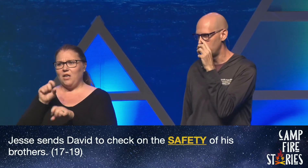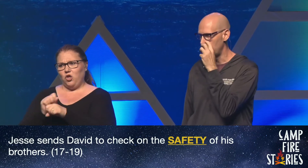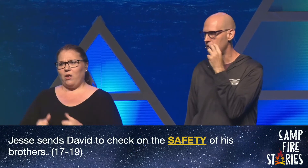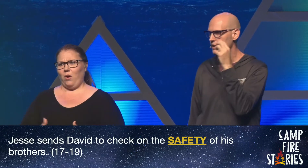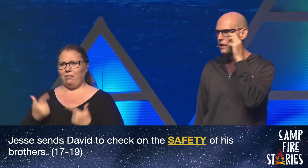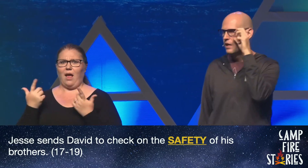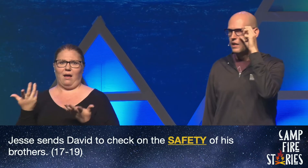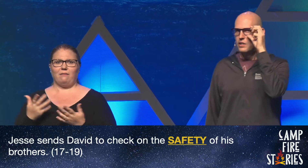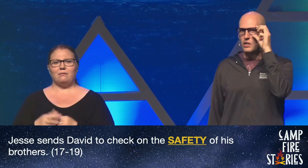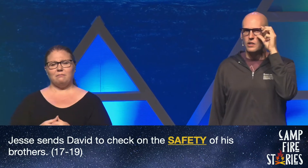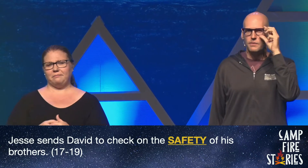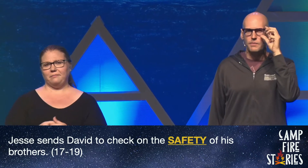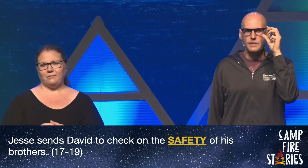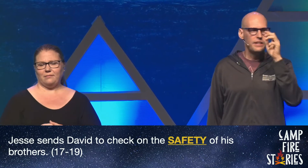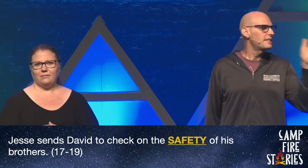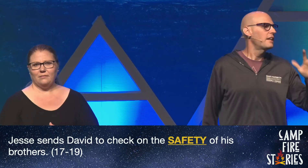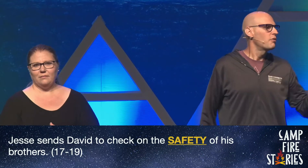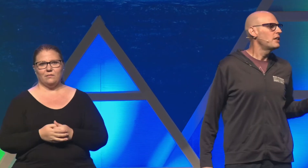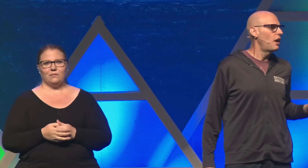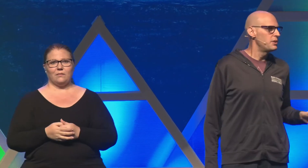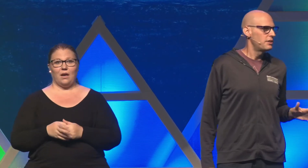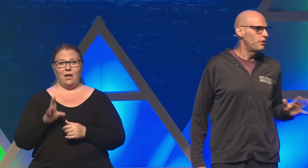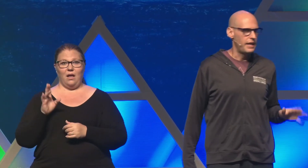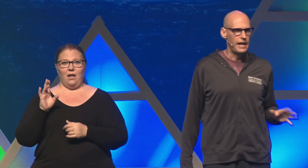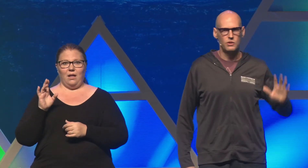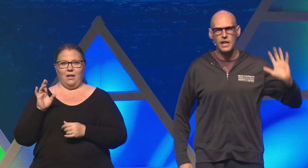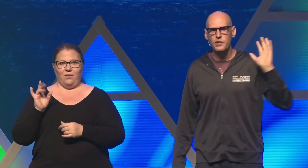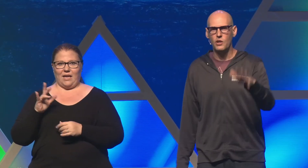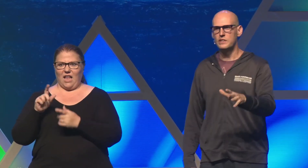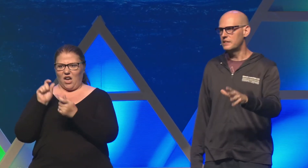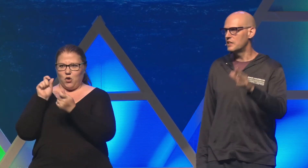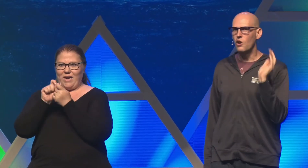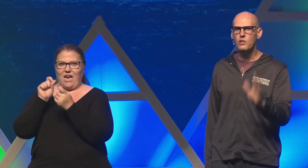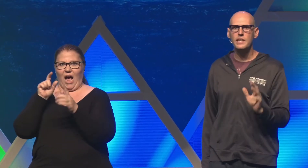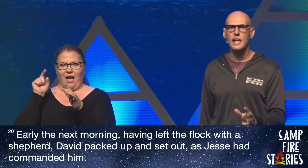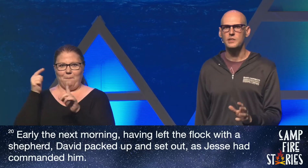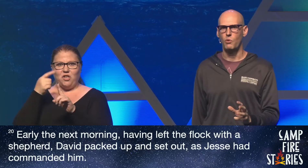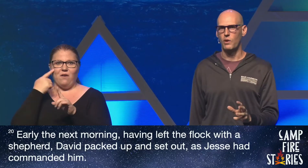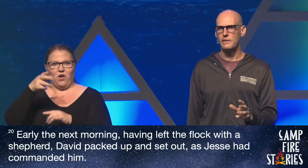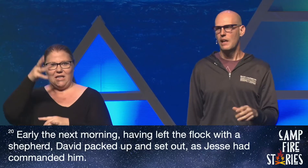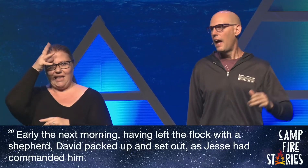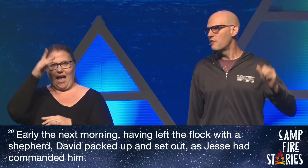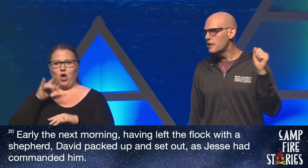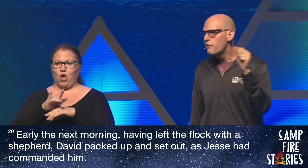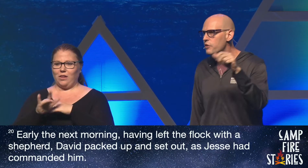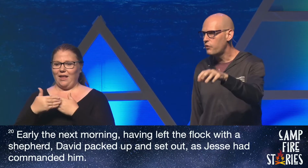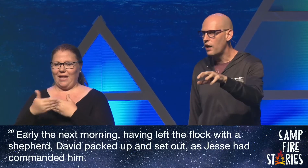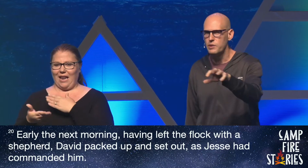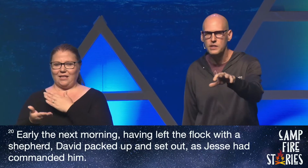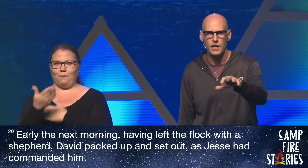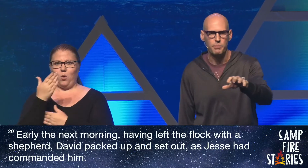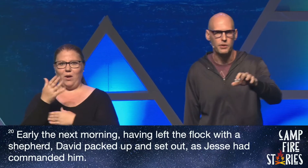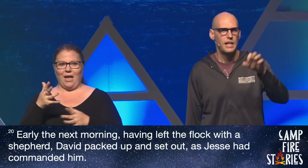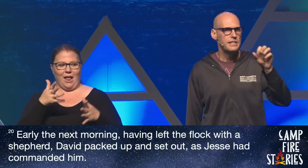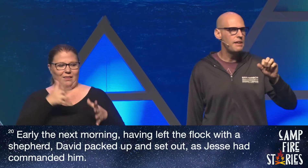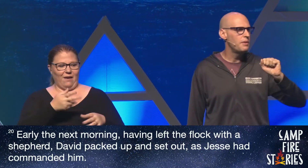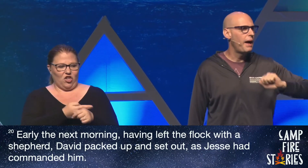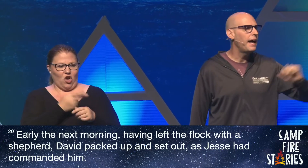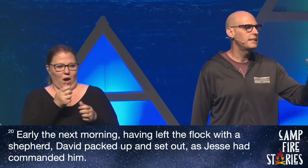they doing, right? Now, this is like a recon mission for dad. So David goes. It says, early the next morning, having left the flock with the